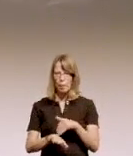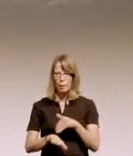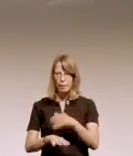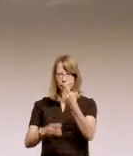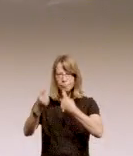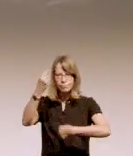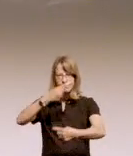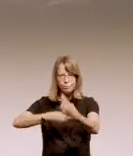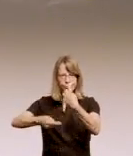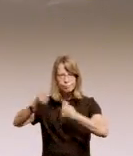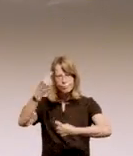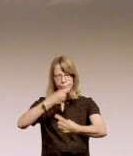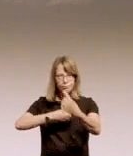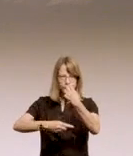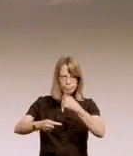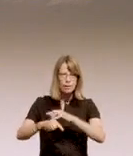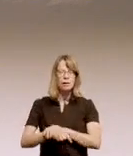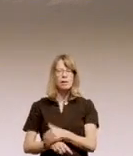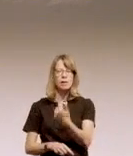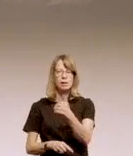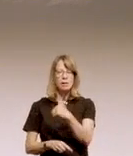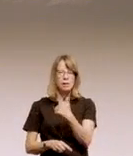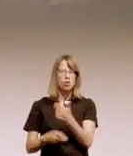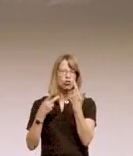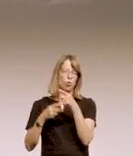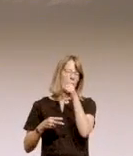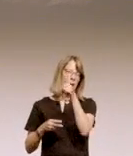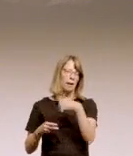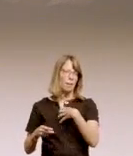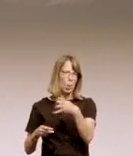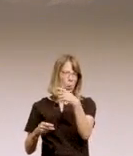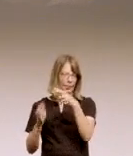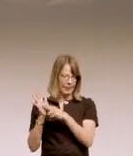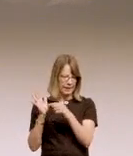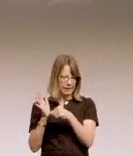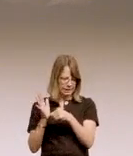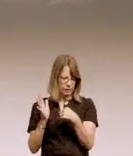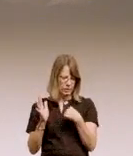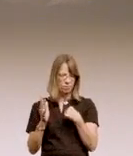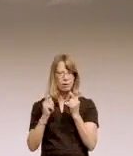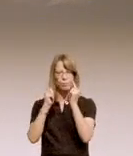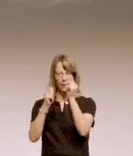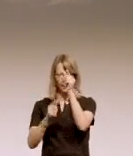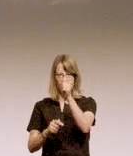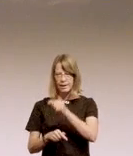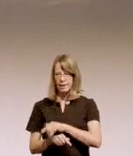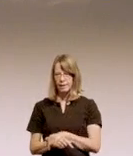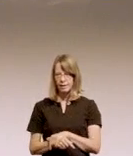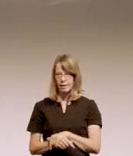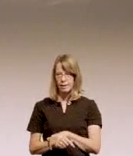were really exemplified by the NT. So as part of my trip to the Northern Territory,